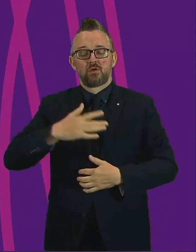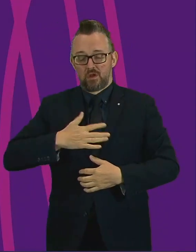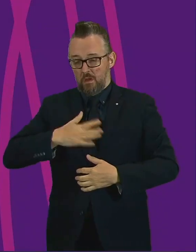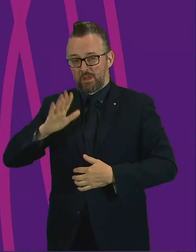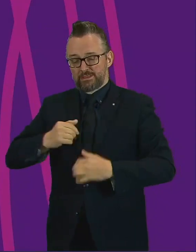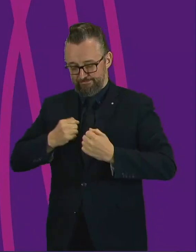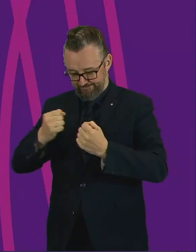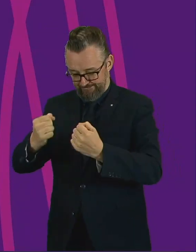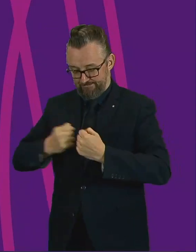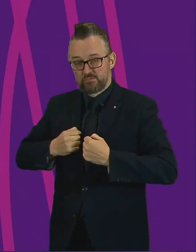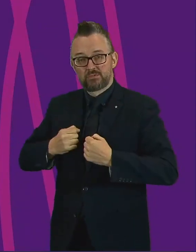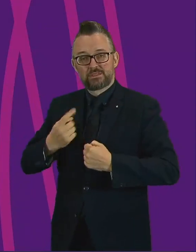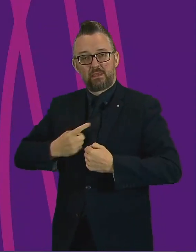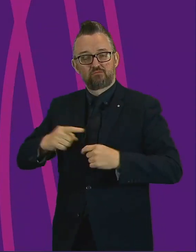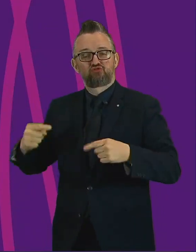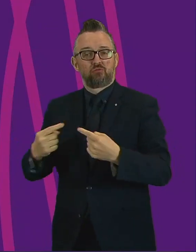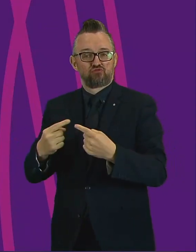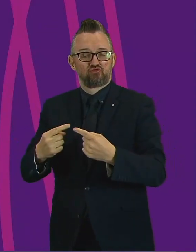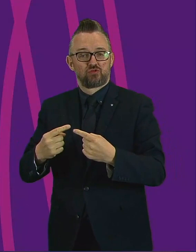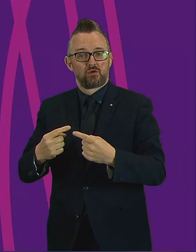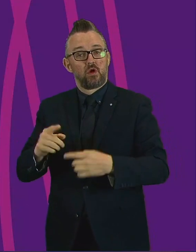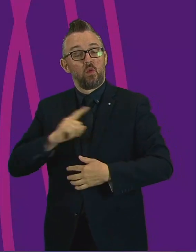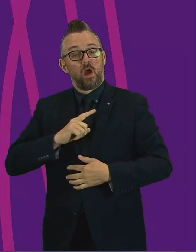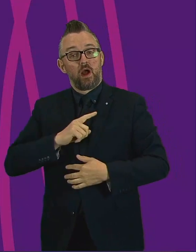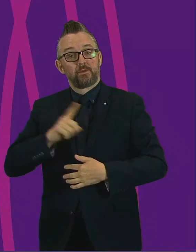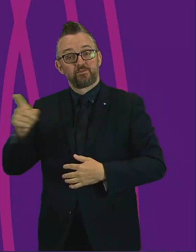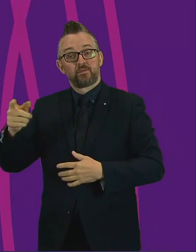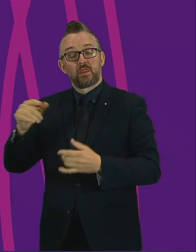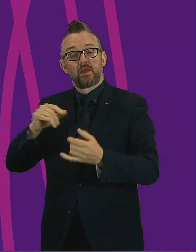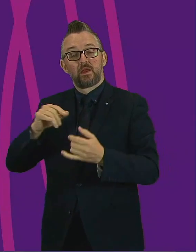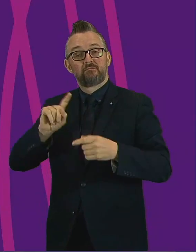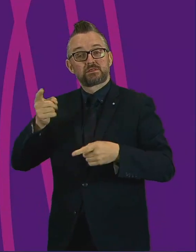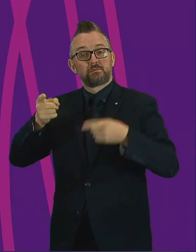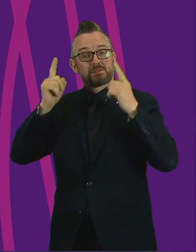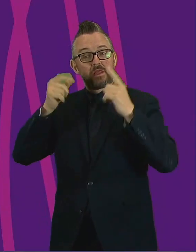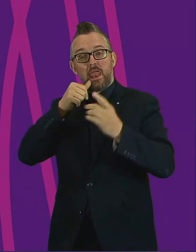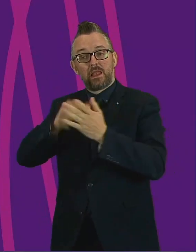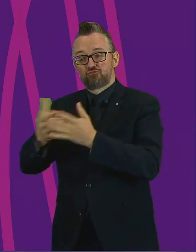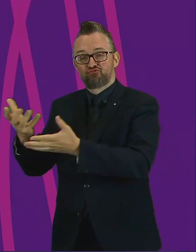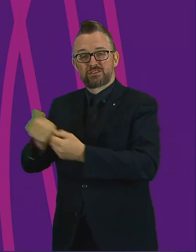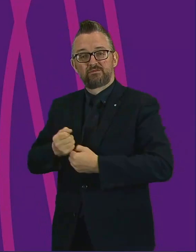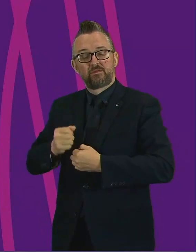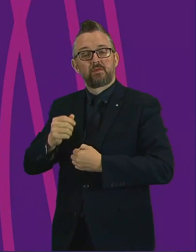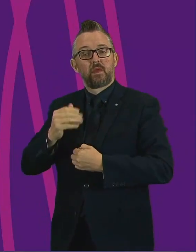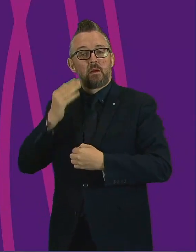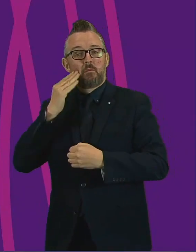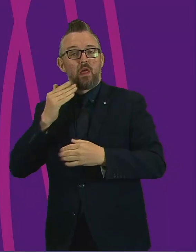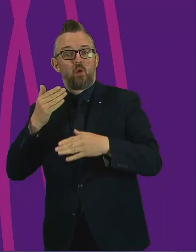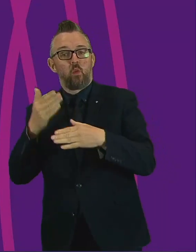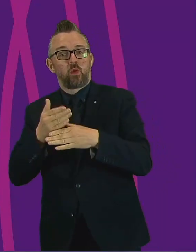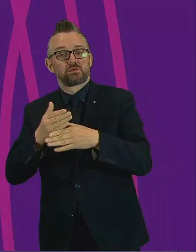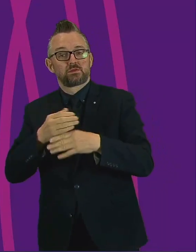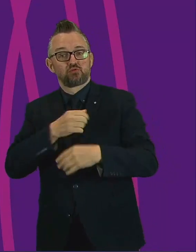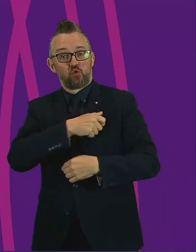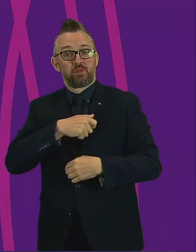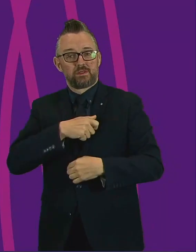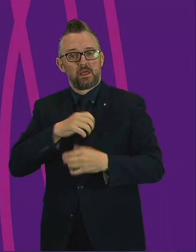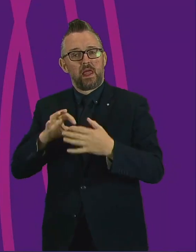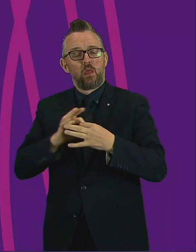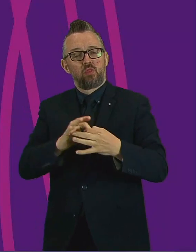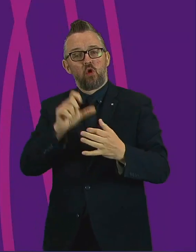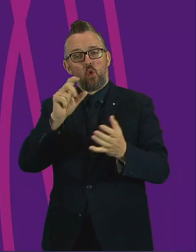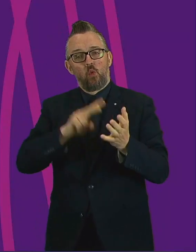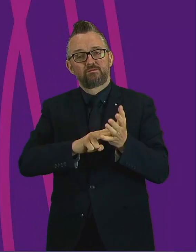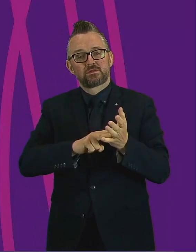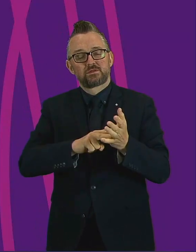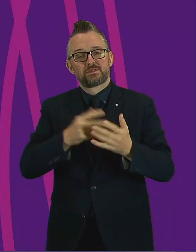Minister recently received a letter from the STUC Black Workers Committee regarding COVID-19 and highlighting that Black